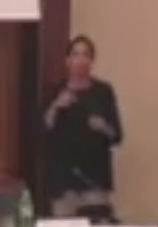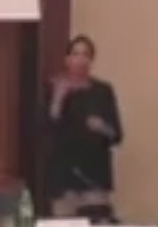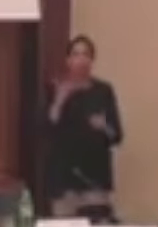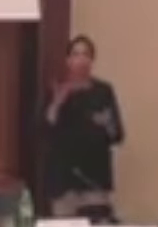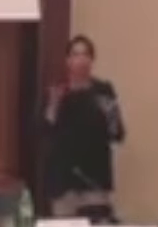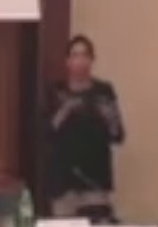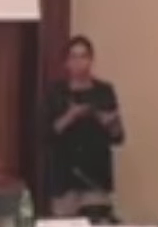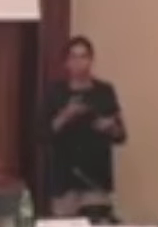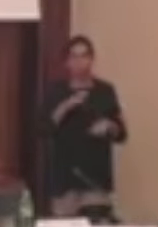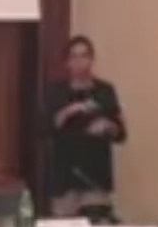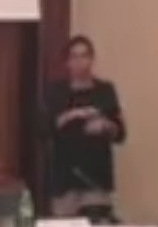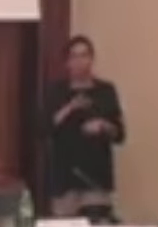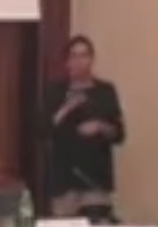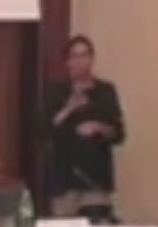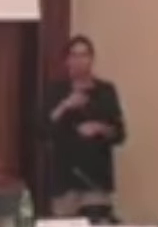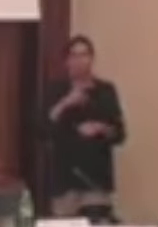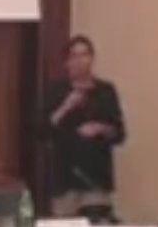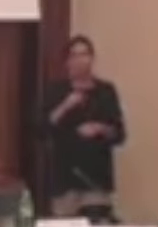Matozza is there?